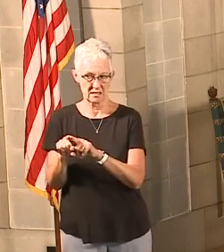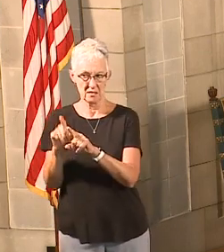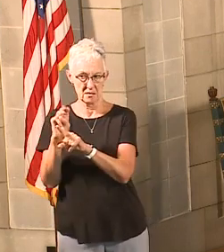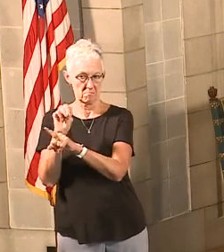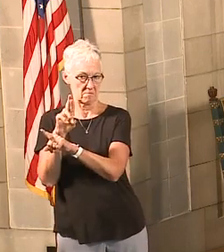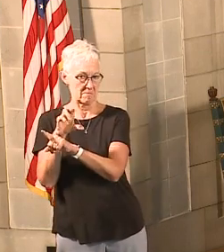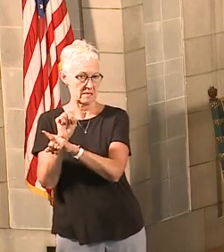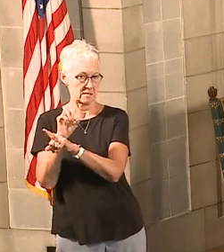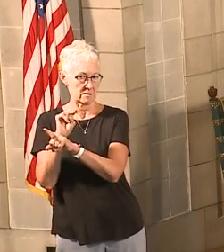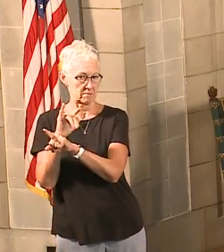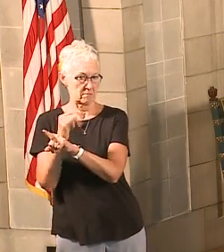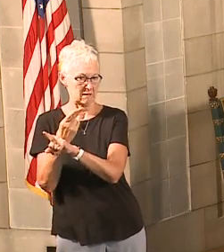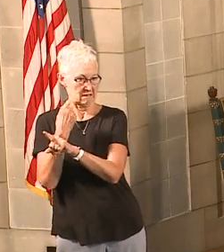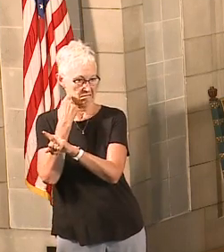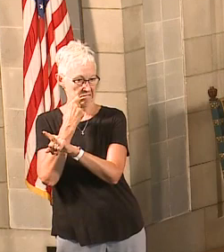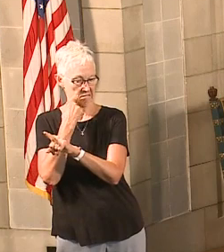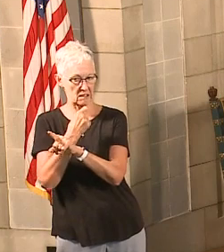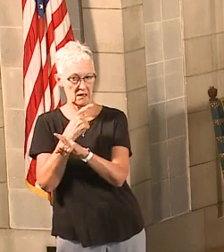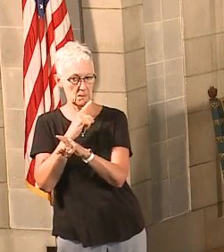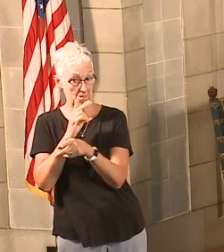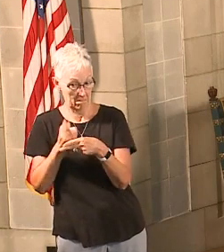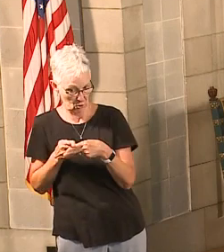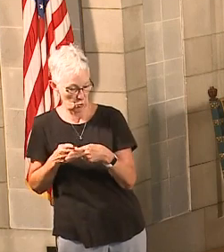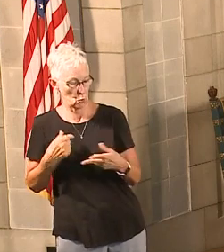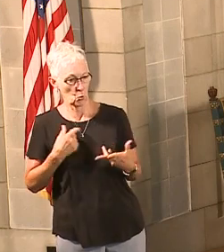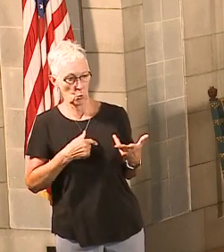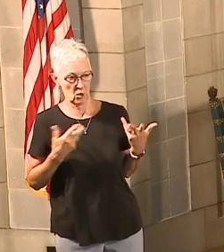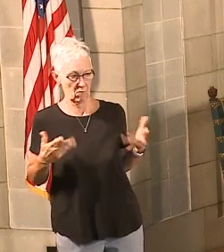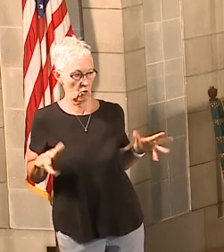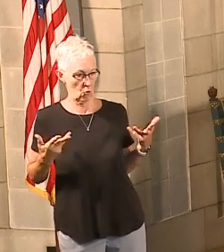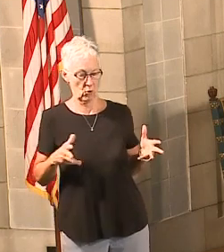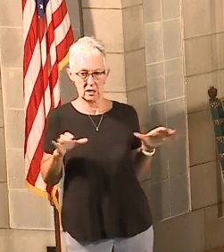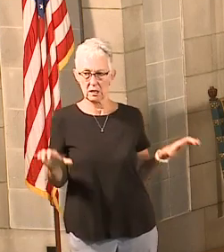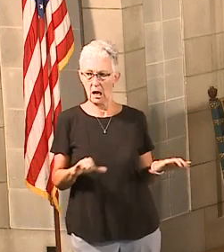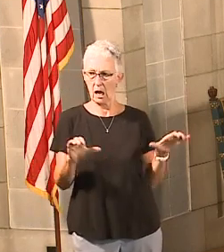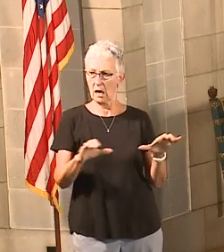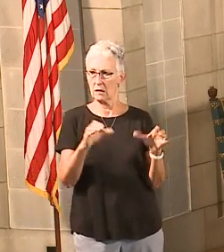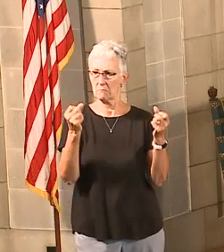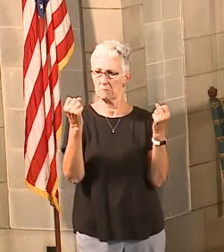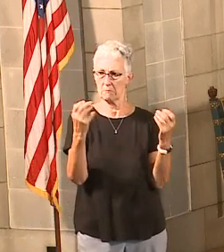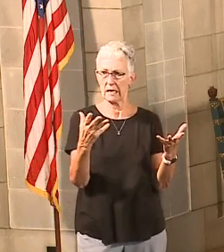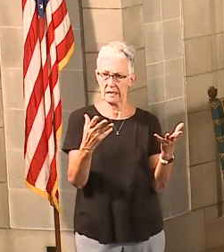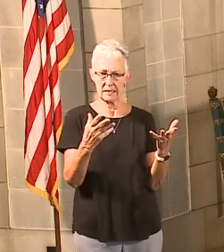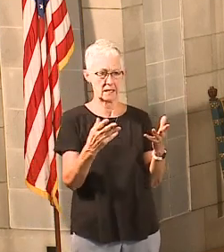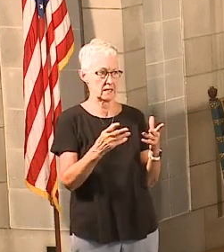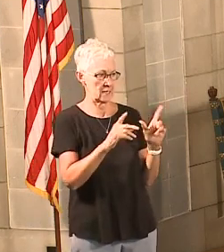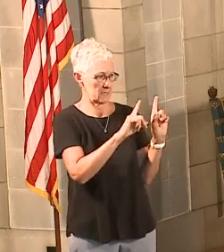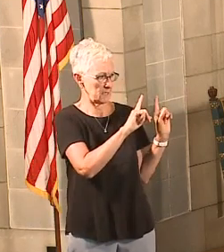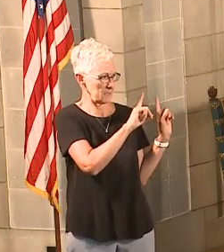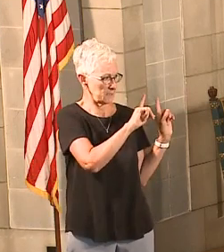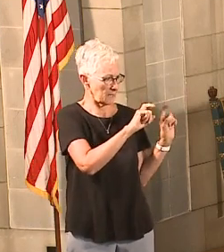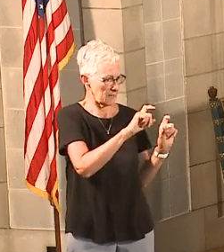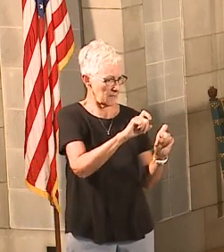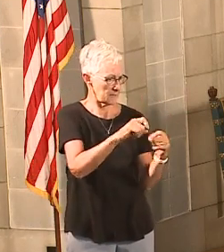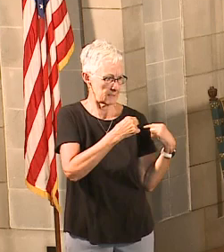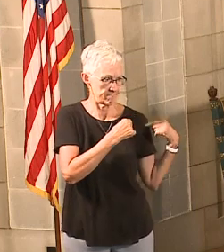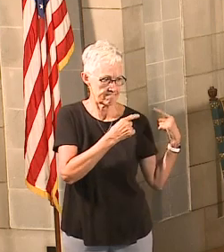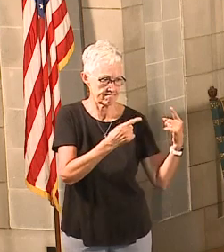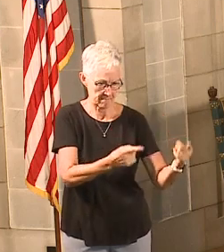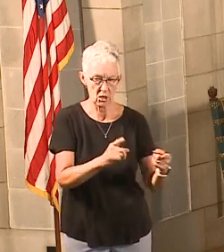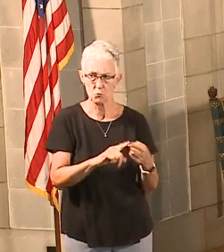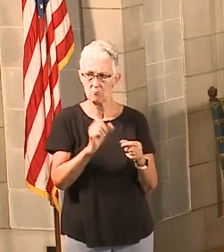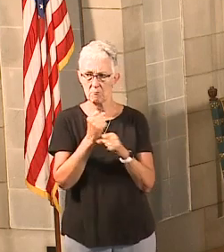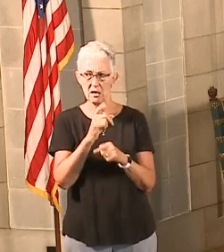mentioned, we have completed many phases of our testing processes for